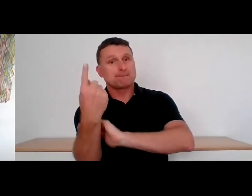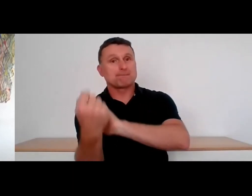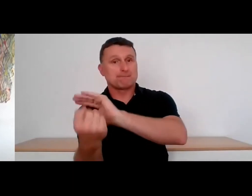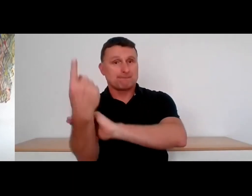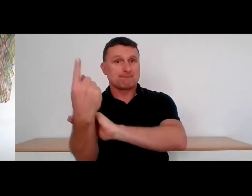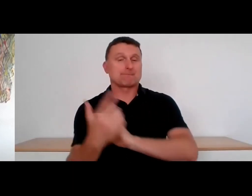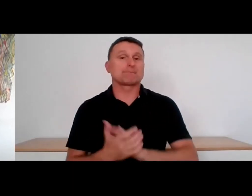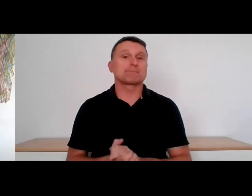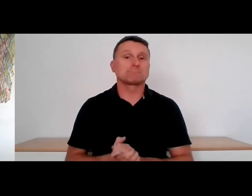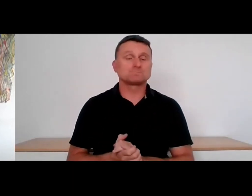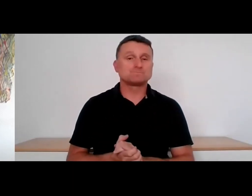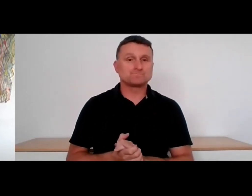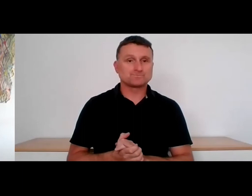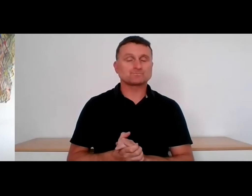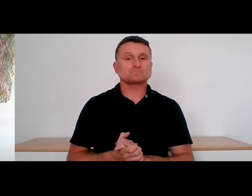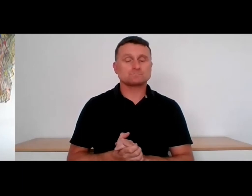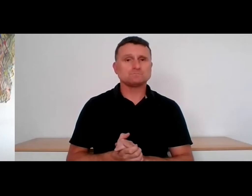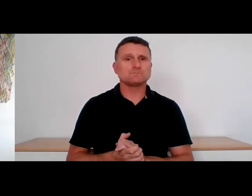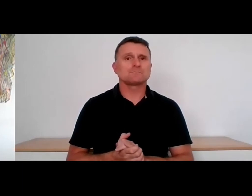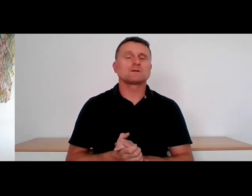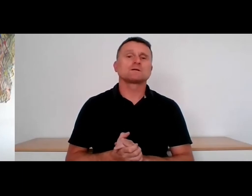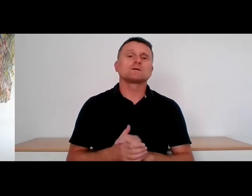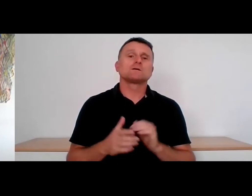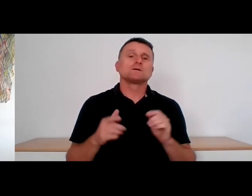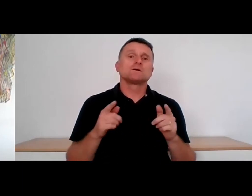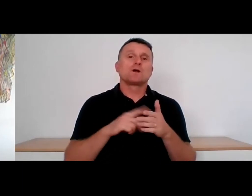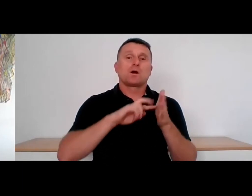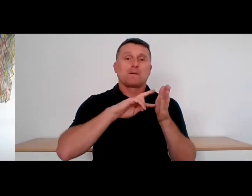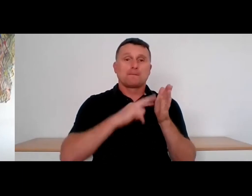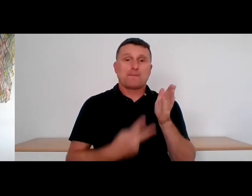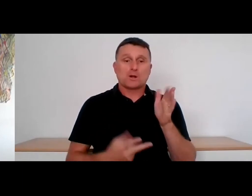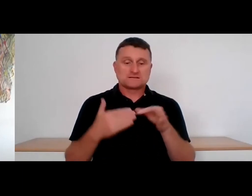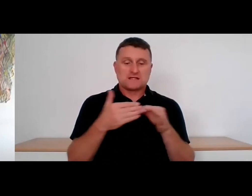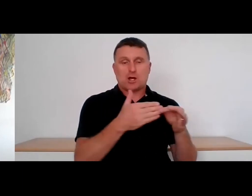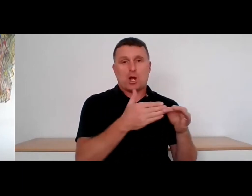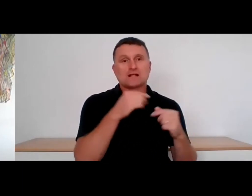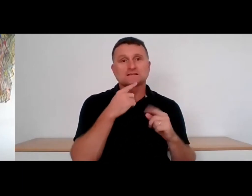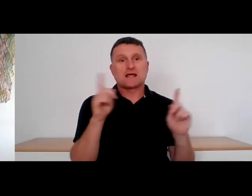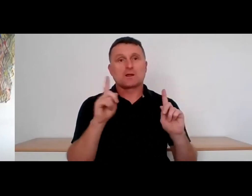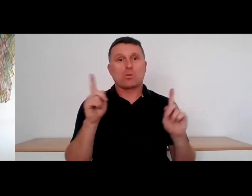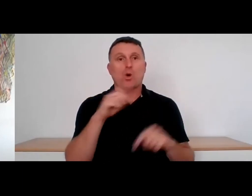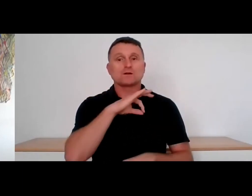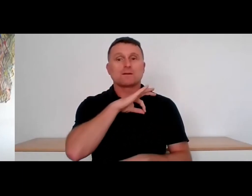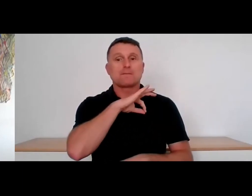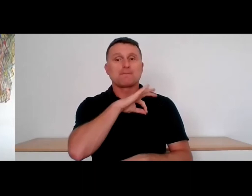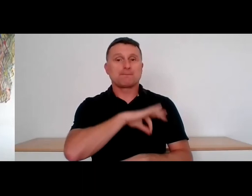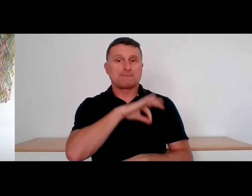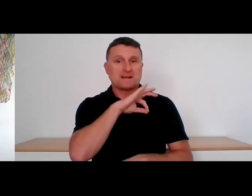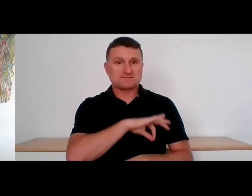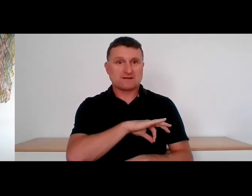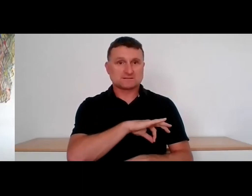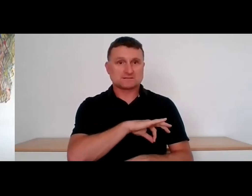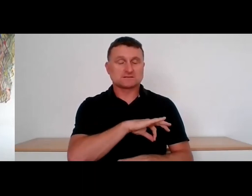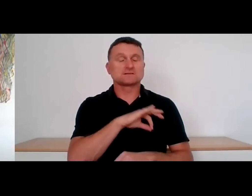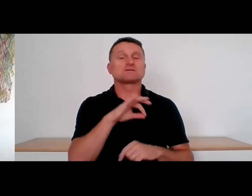There is also a section in our policy guide on the benefits to organisations from having an accessibility